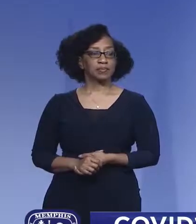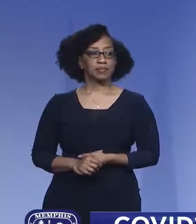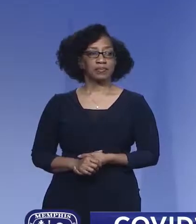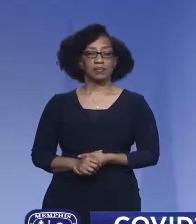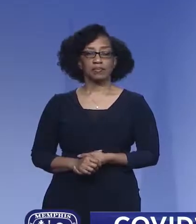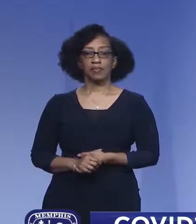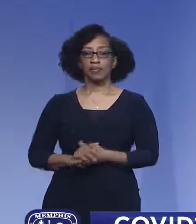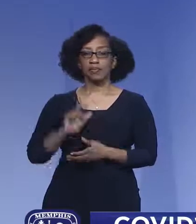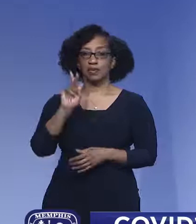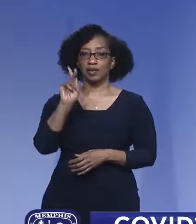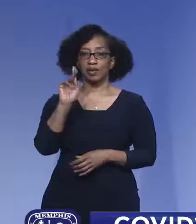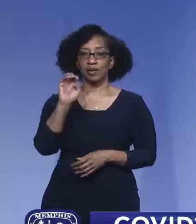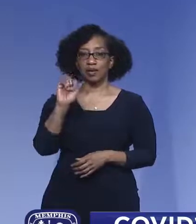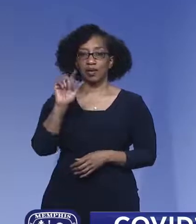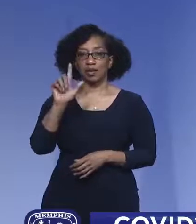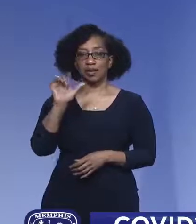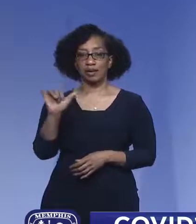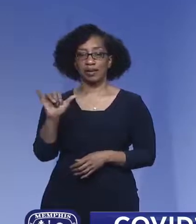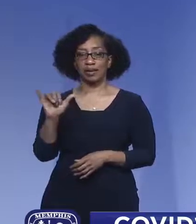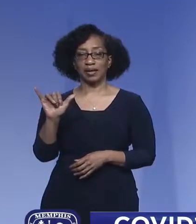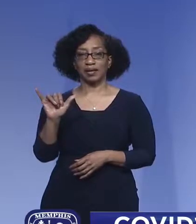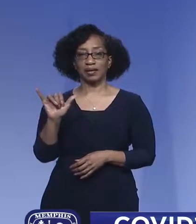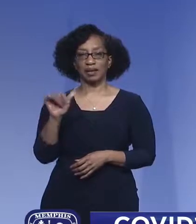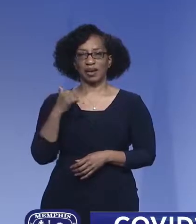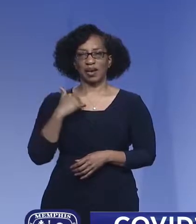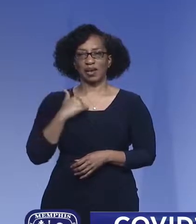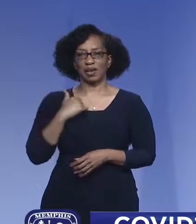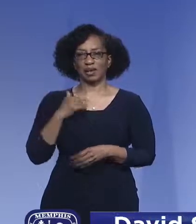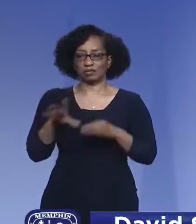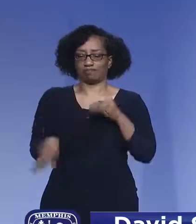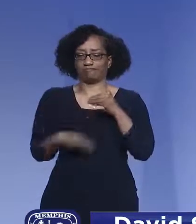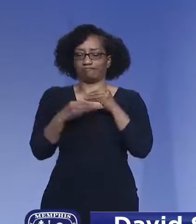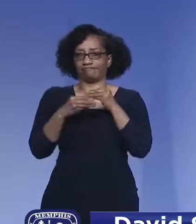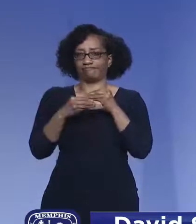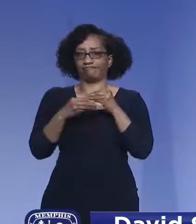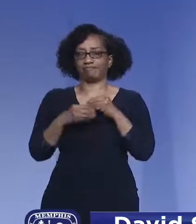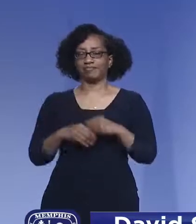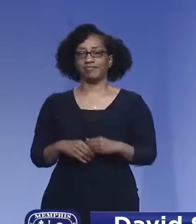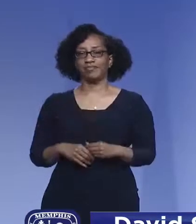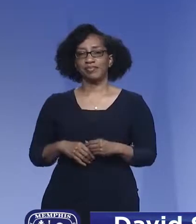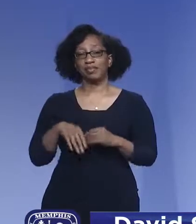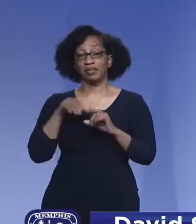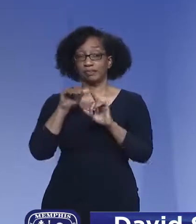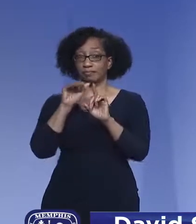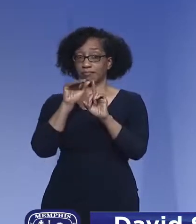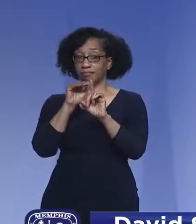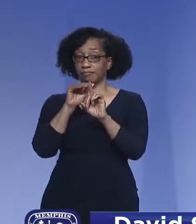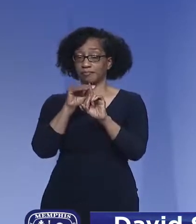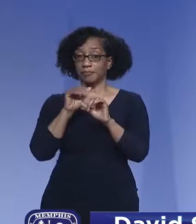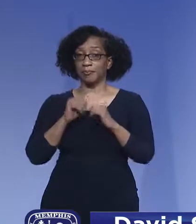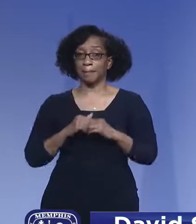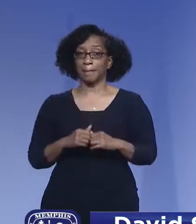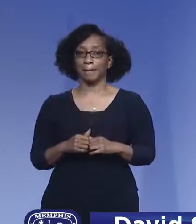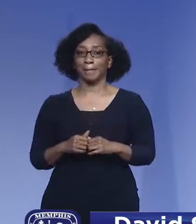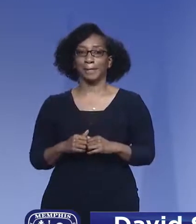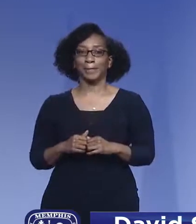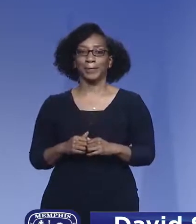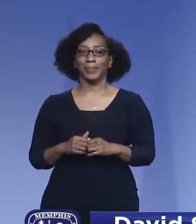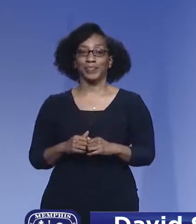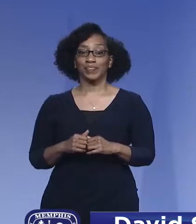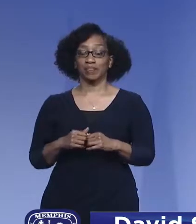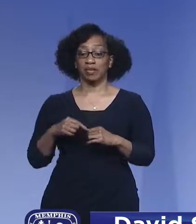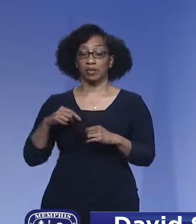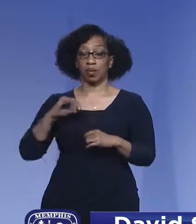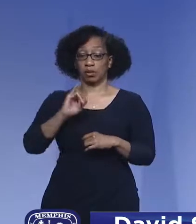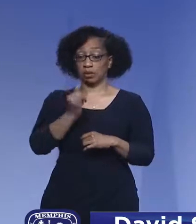So Kelly, I'd like to build on that for a minute and just remind people that actually this recommended